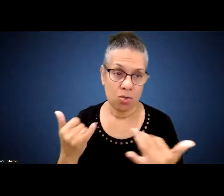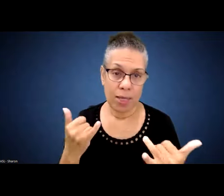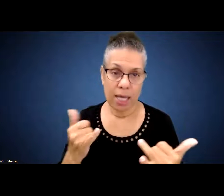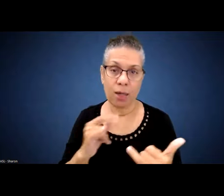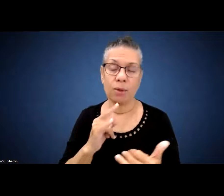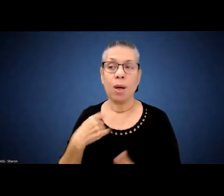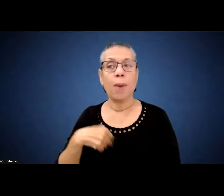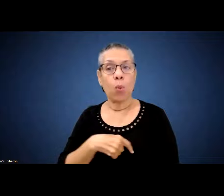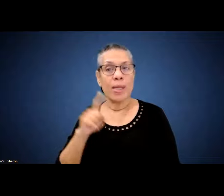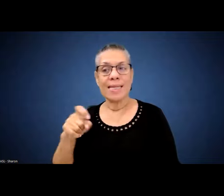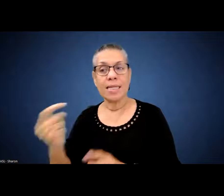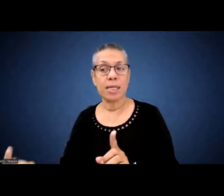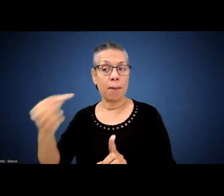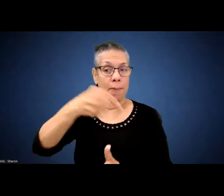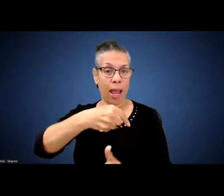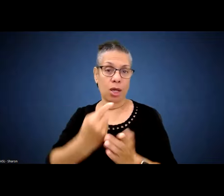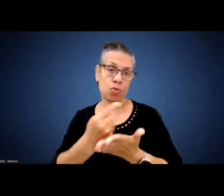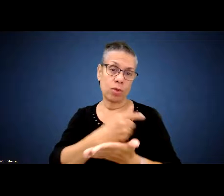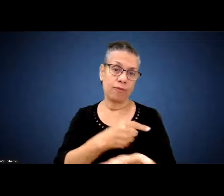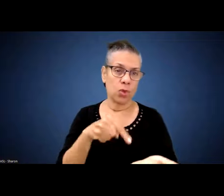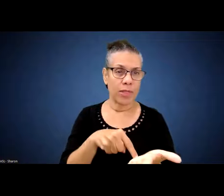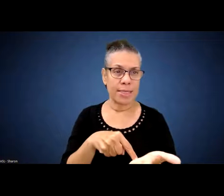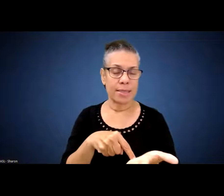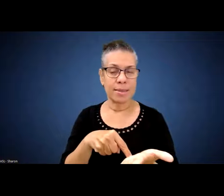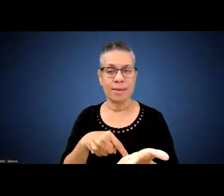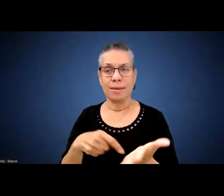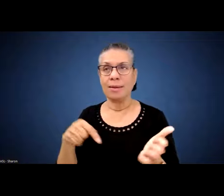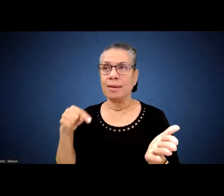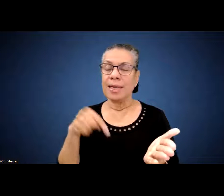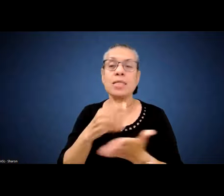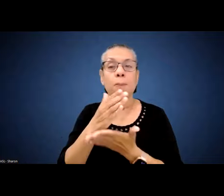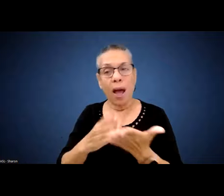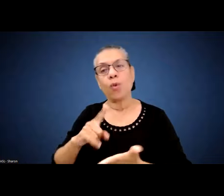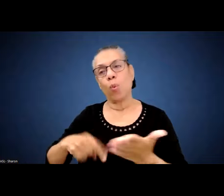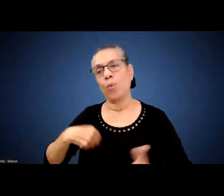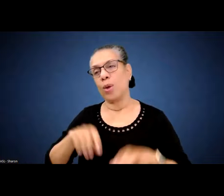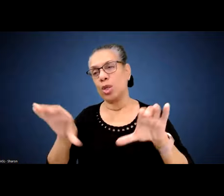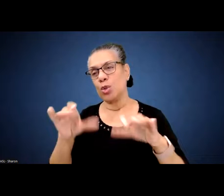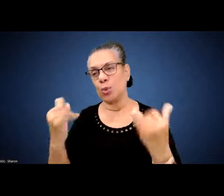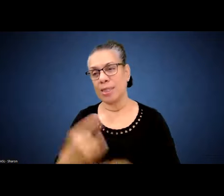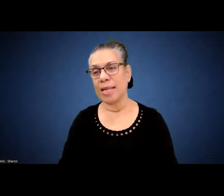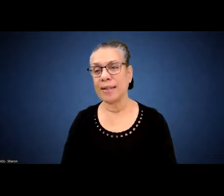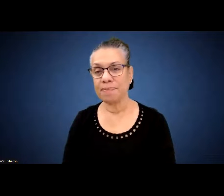we're going to have to come back and revisit it. It's part and parcel of what we're doing here.